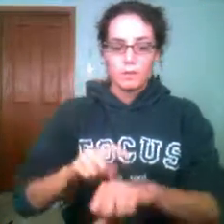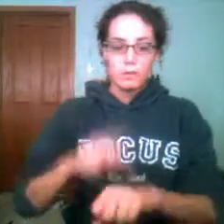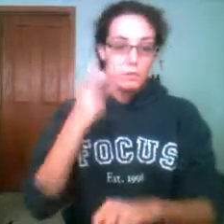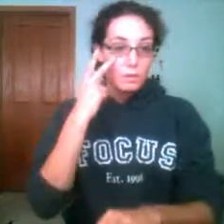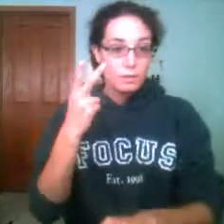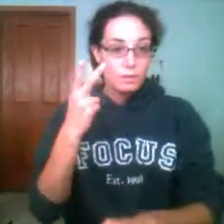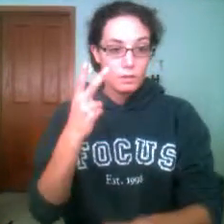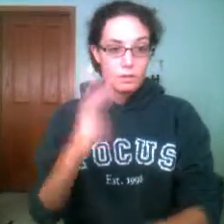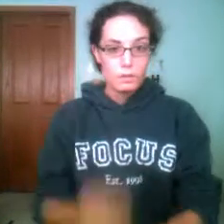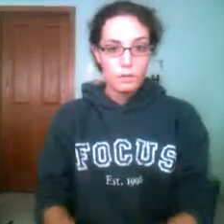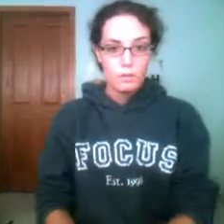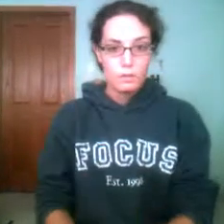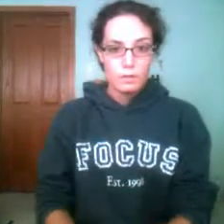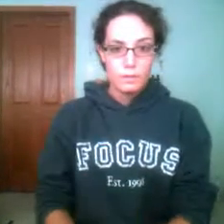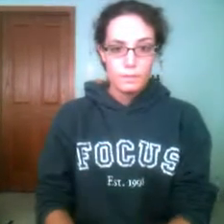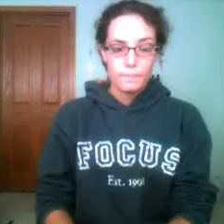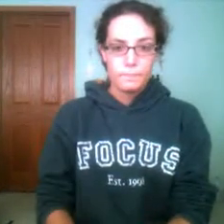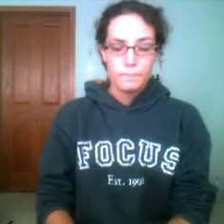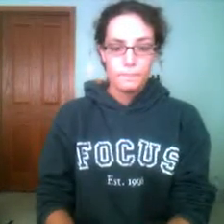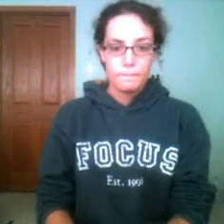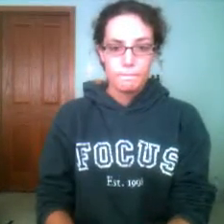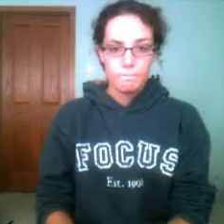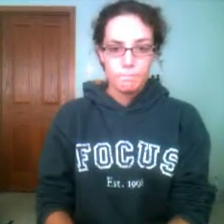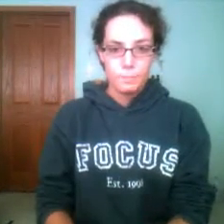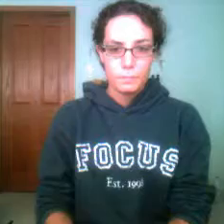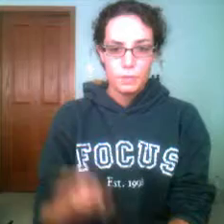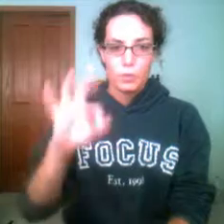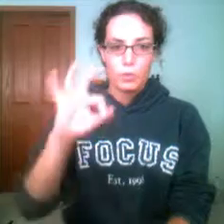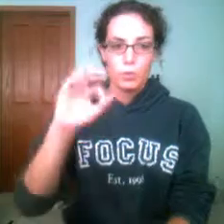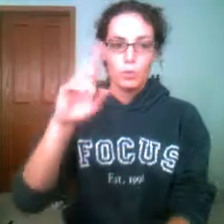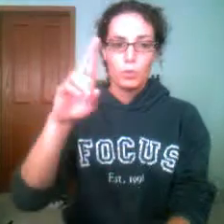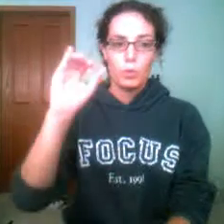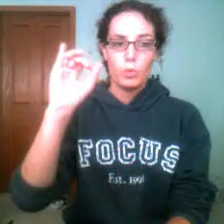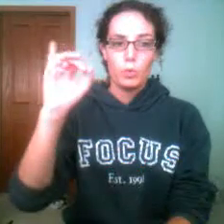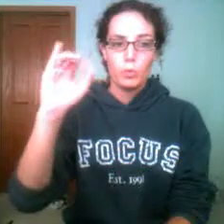This is one rib bone of a stickleback fossil. Notice the Melisera diatoms all around it.